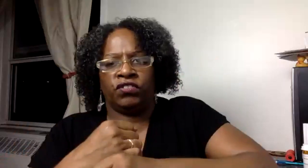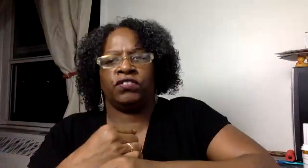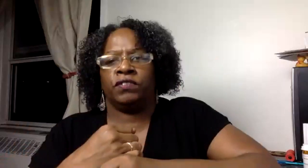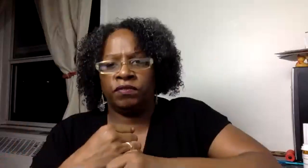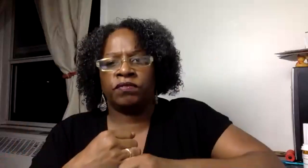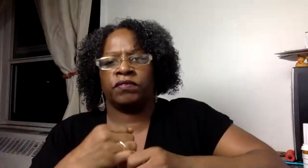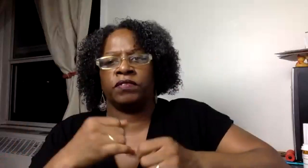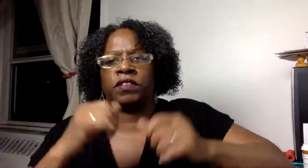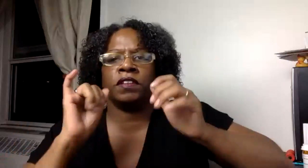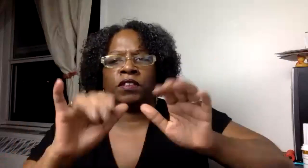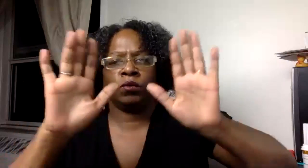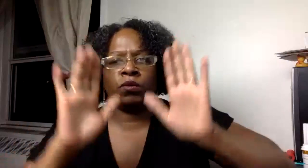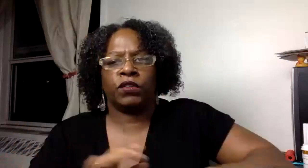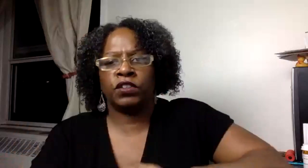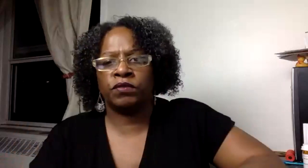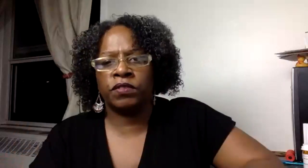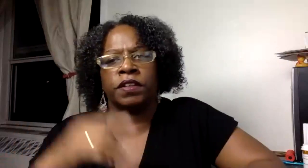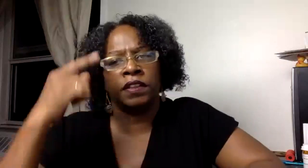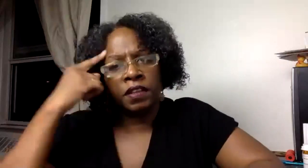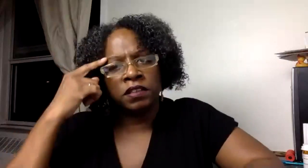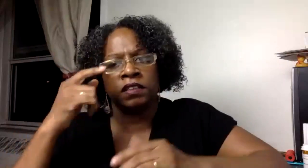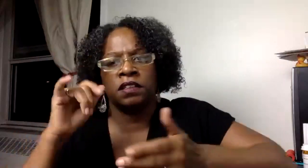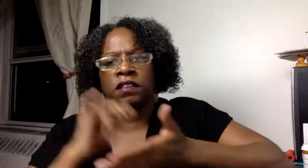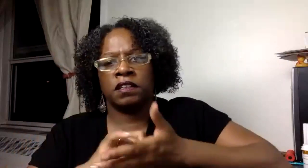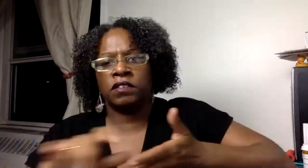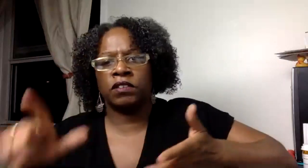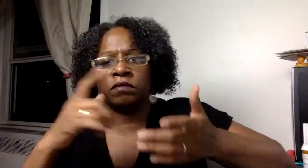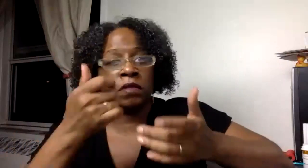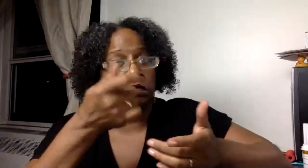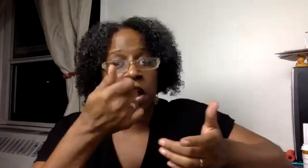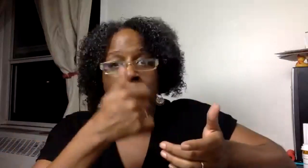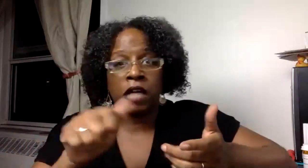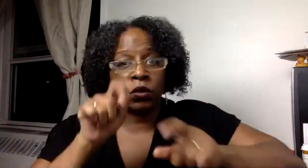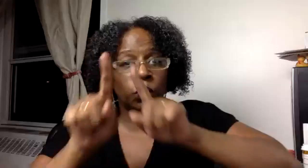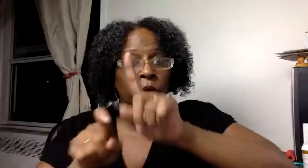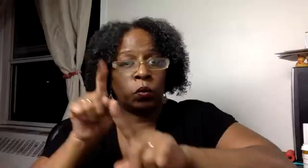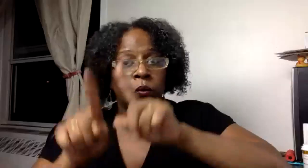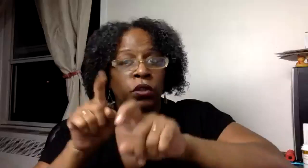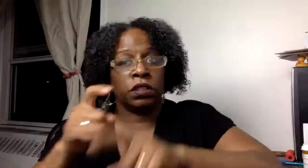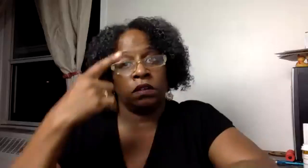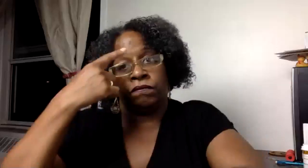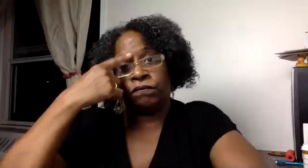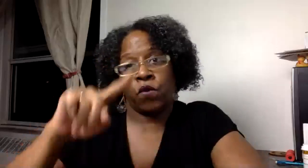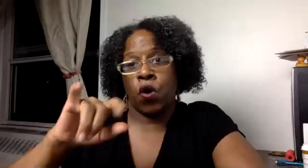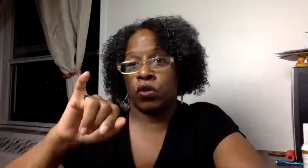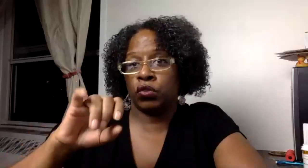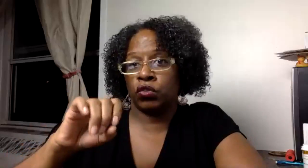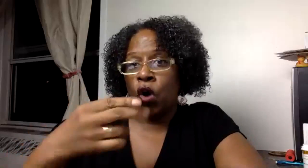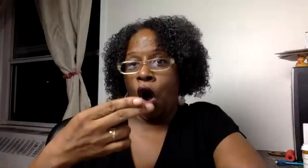many years. And it's been quite wonderful. So I think that is all. Any